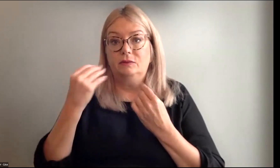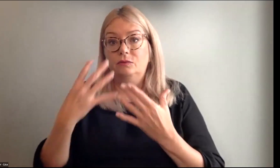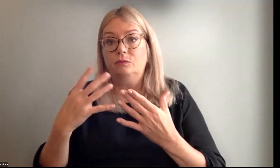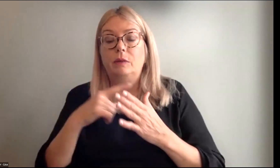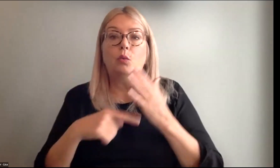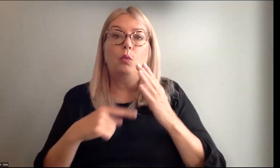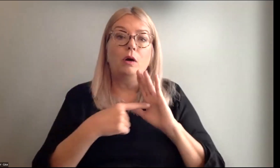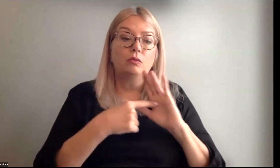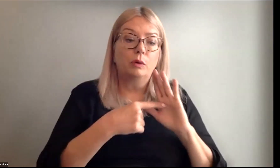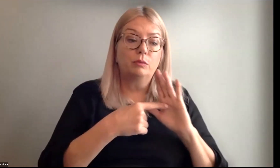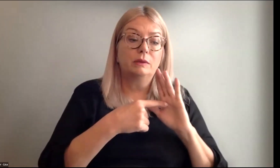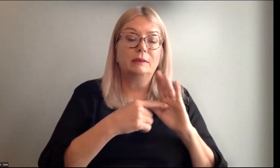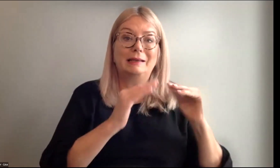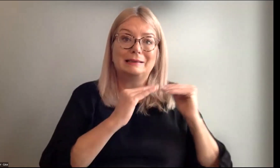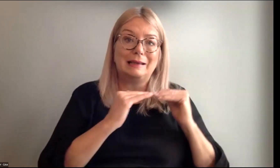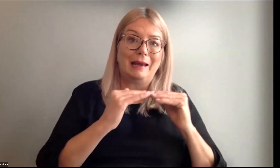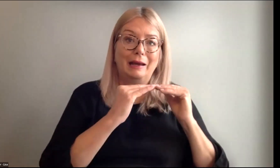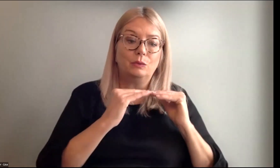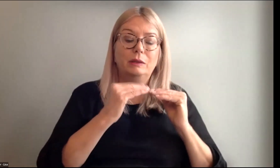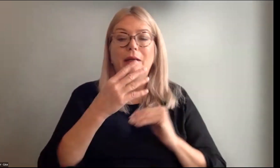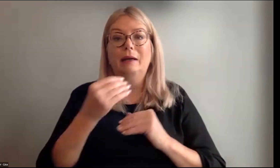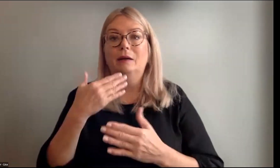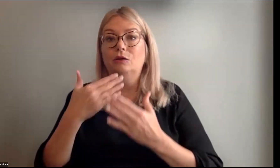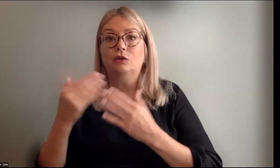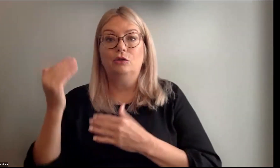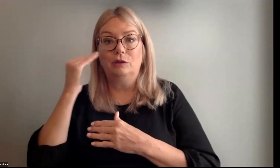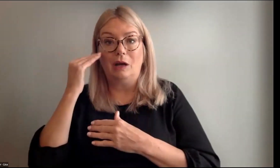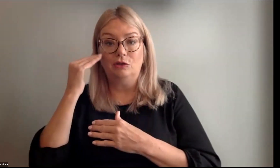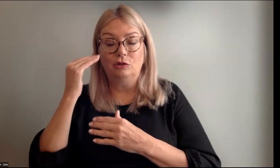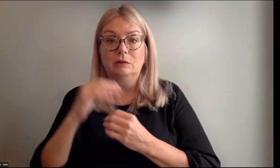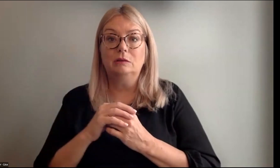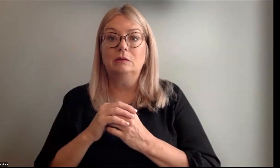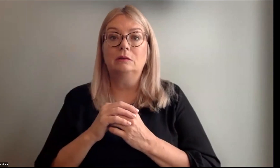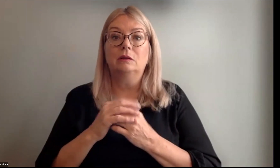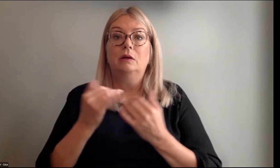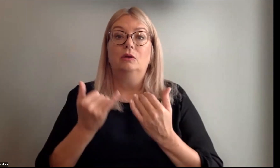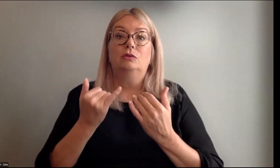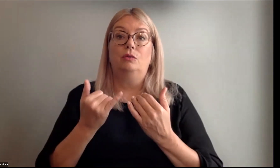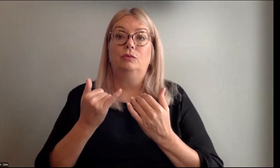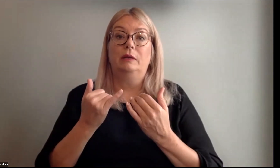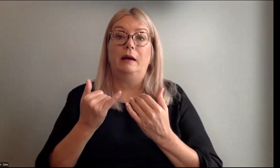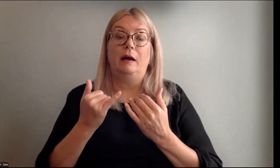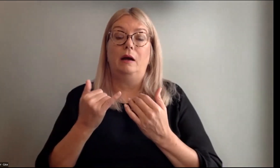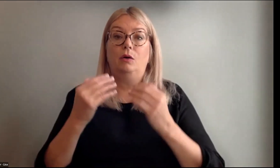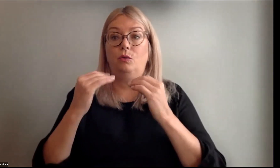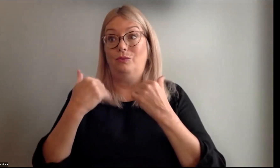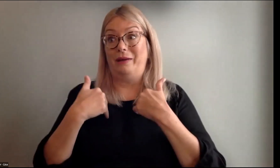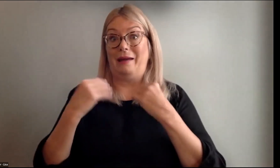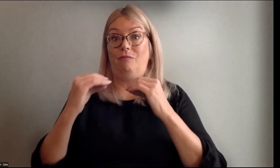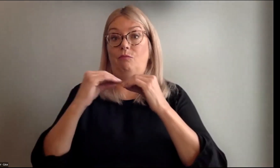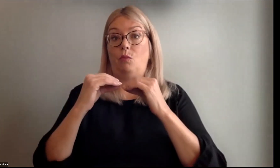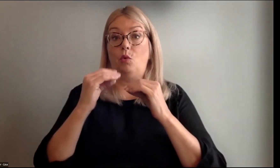conscience, particularly because we're now getting into a range of additional situations rather than just